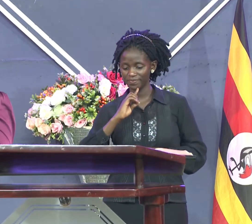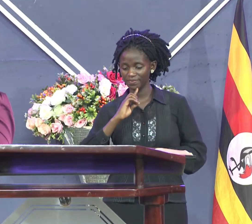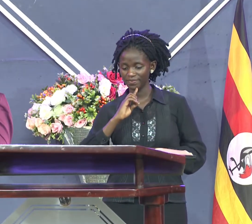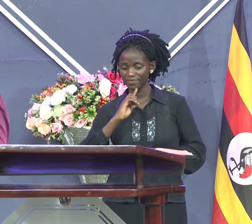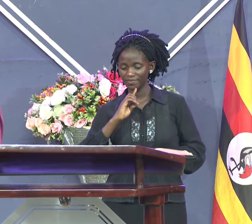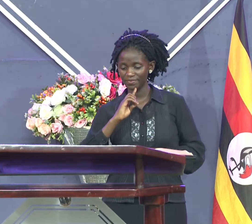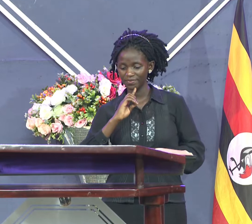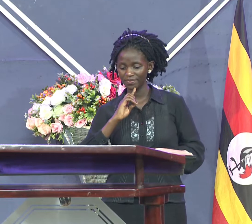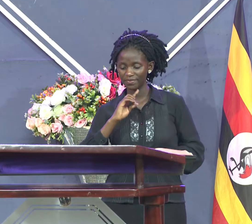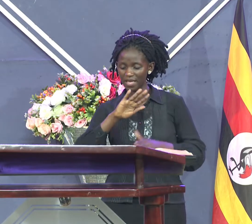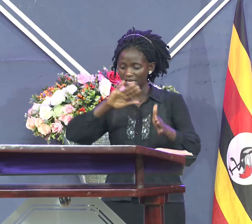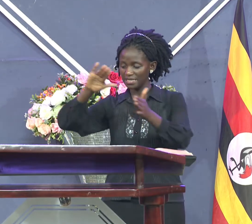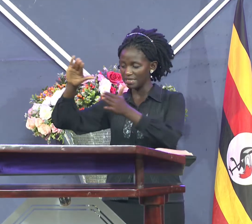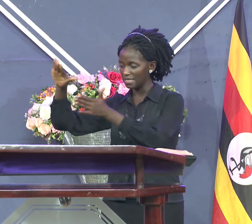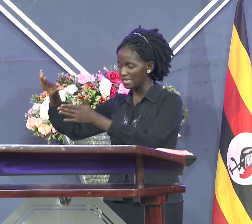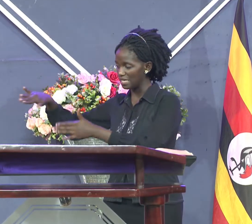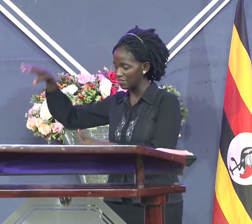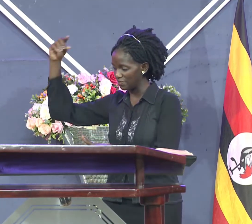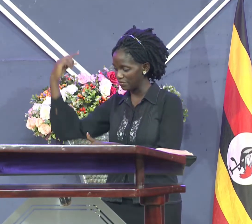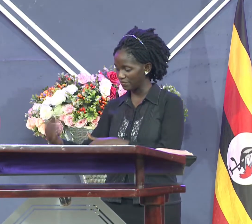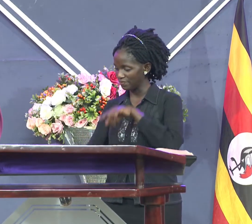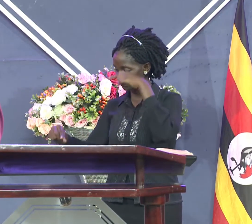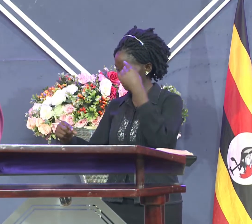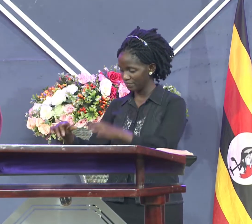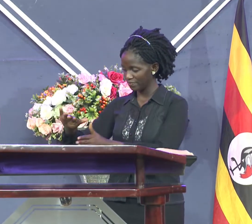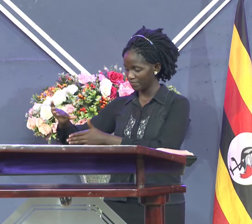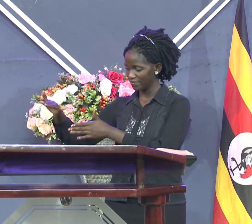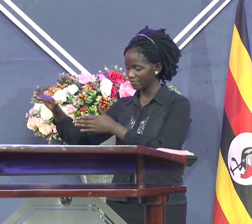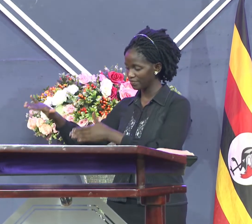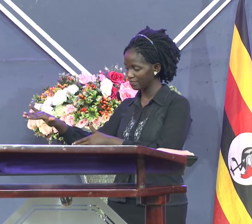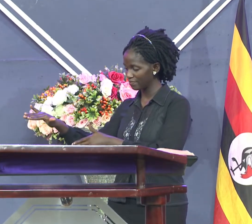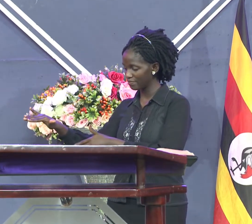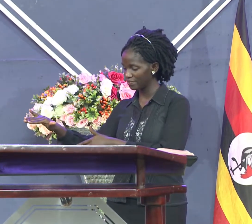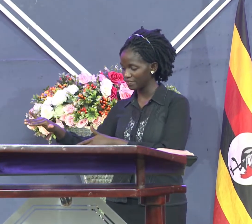of silence. First put aside your rod